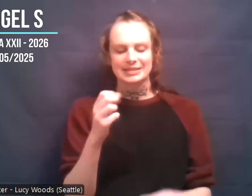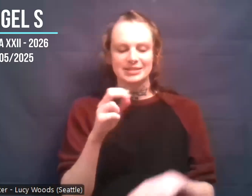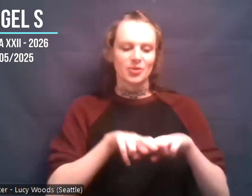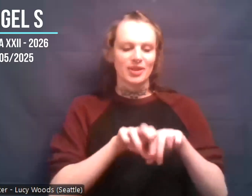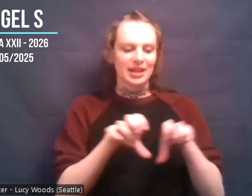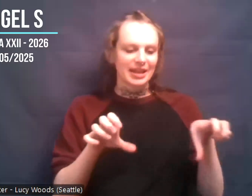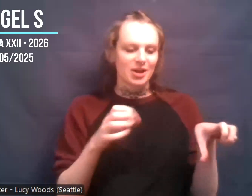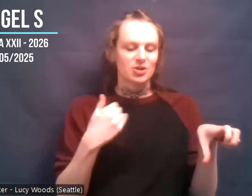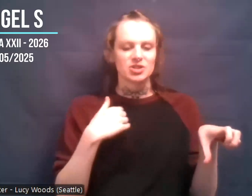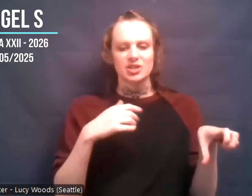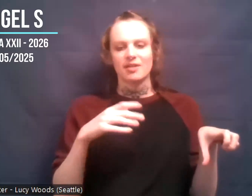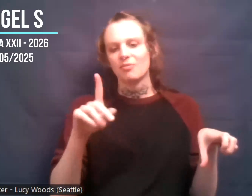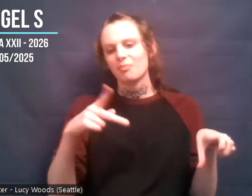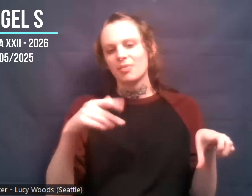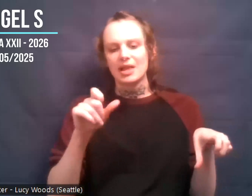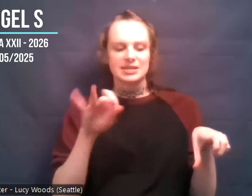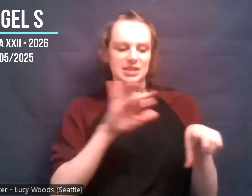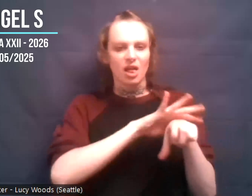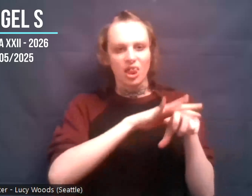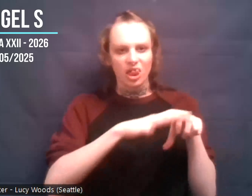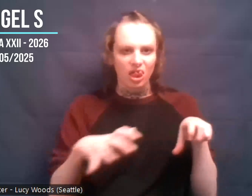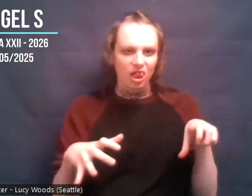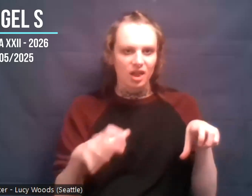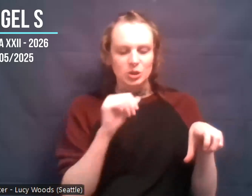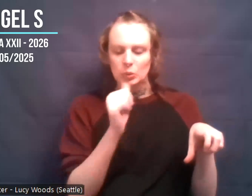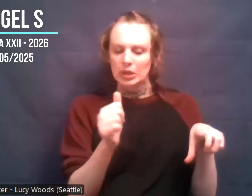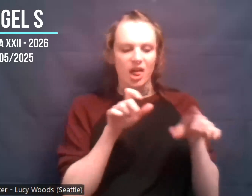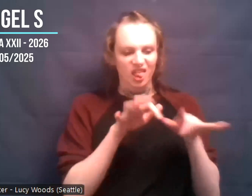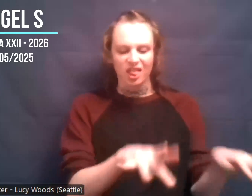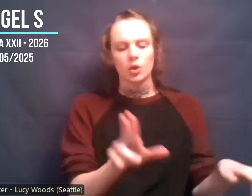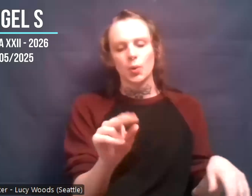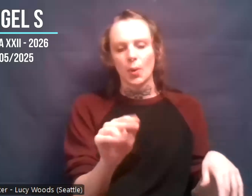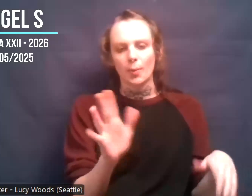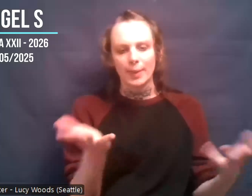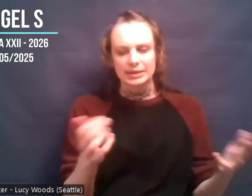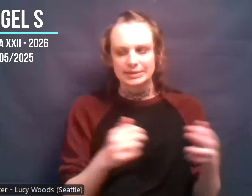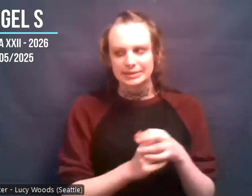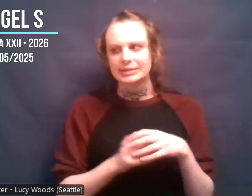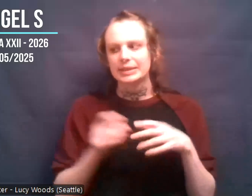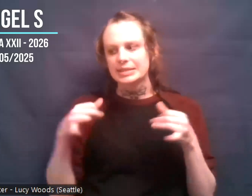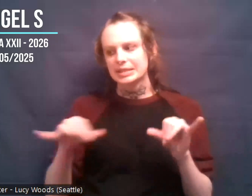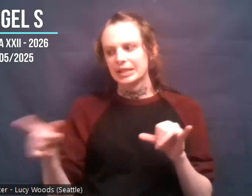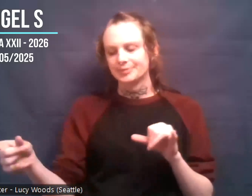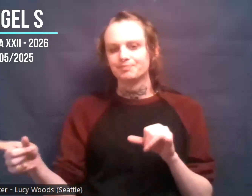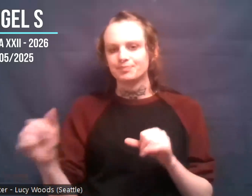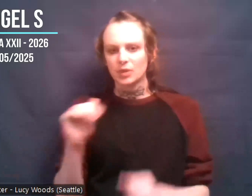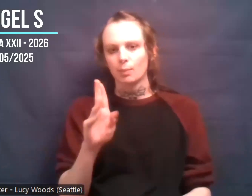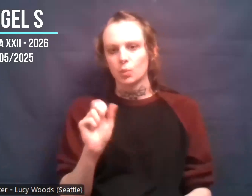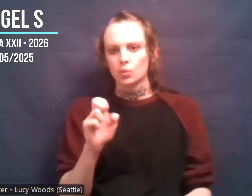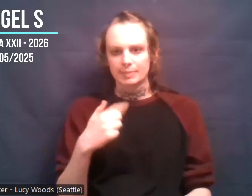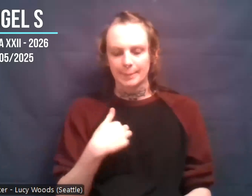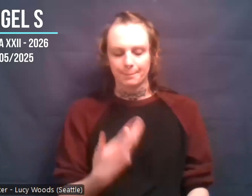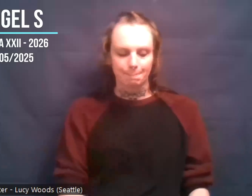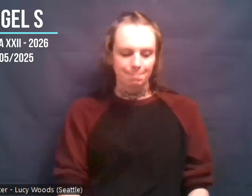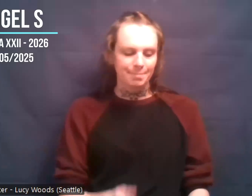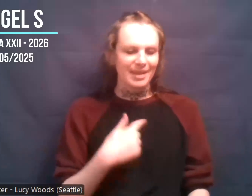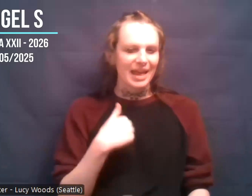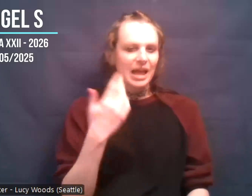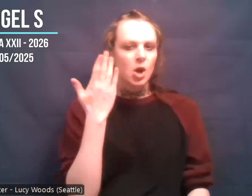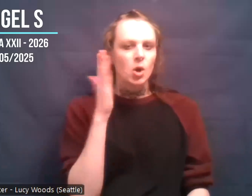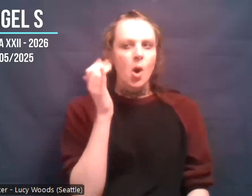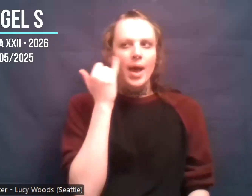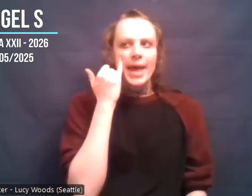And yeah, she didn't react very well to that. And I don't know if it was because of fear or just lack